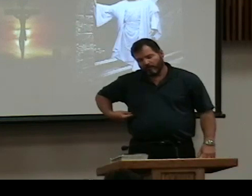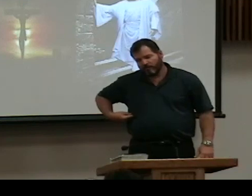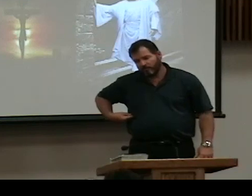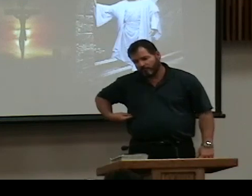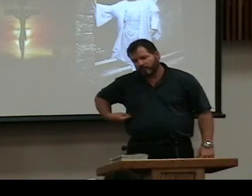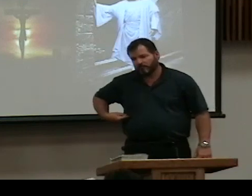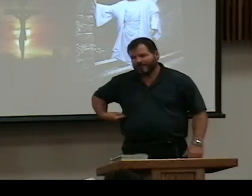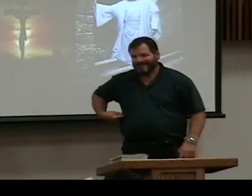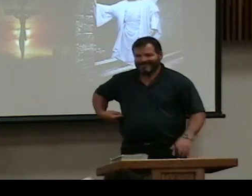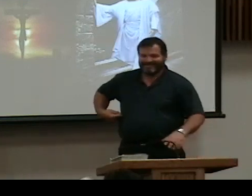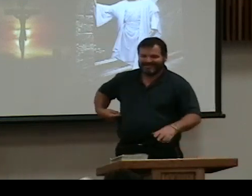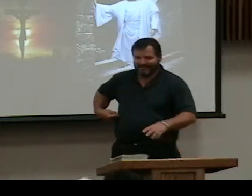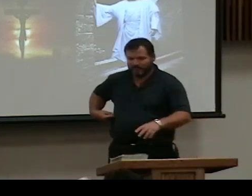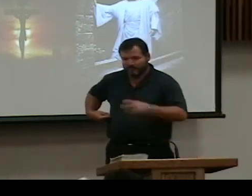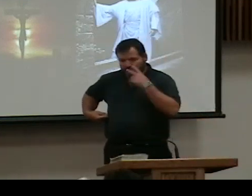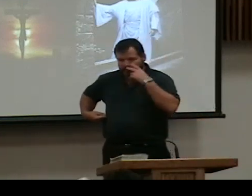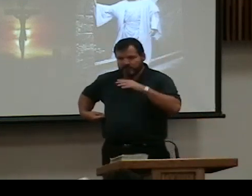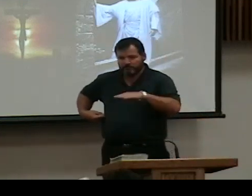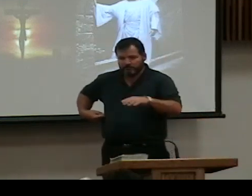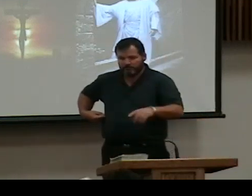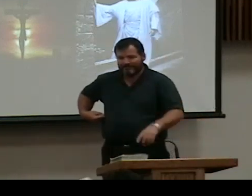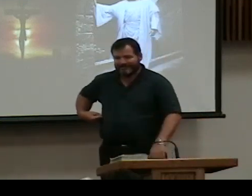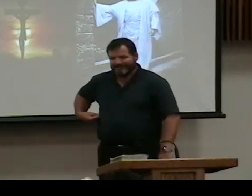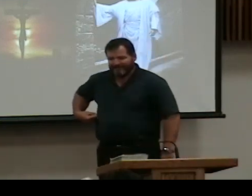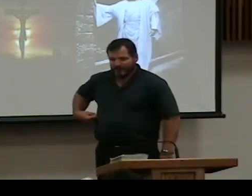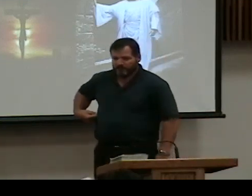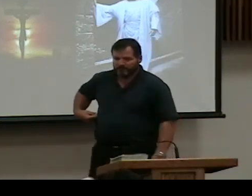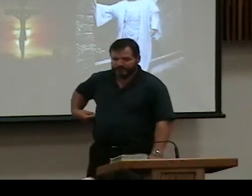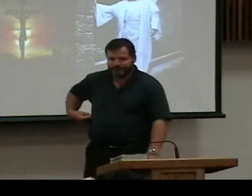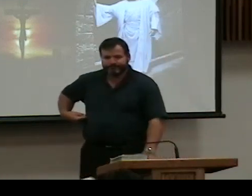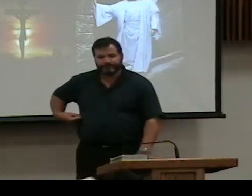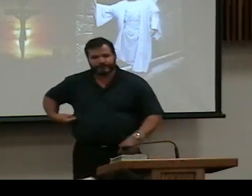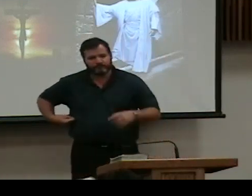sticking a spear into him. You see, in your children.